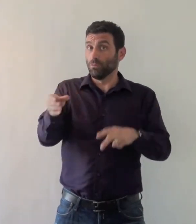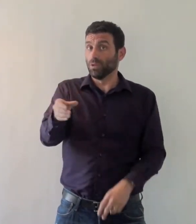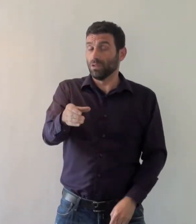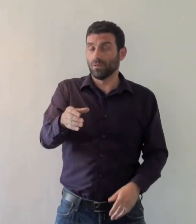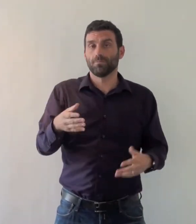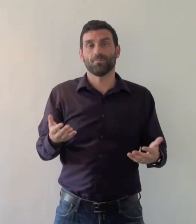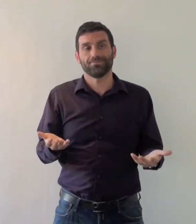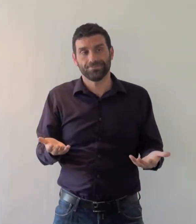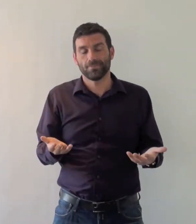appointments as well.